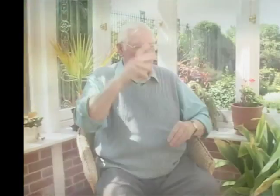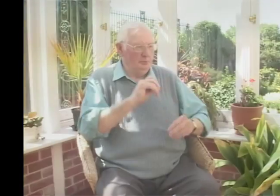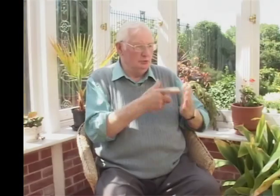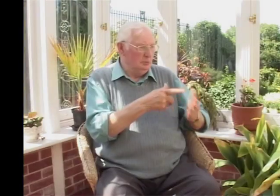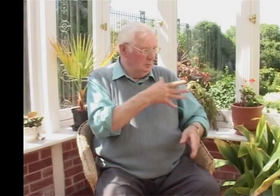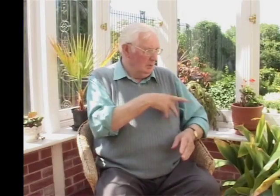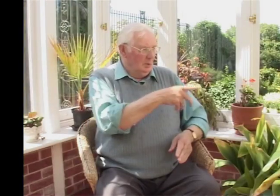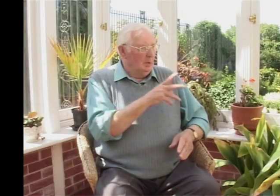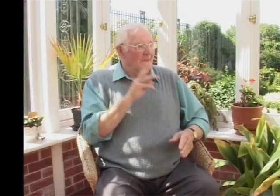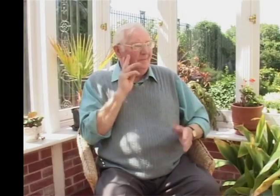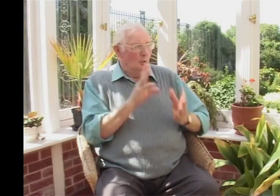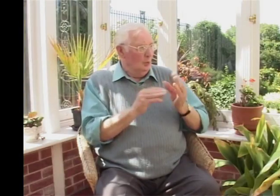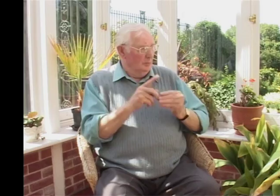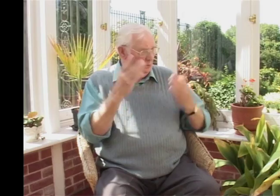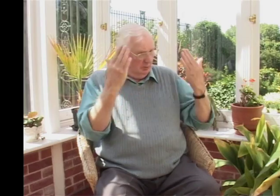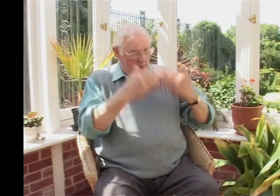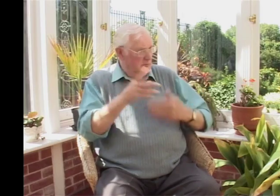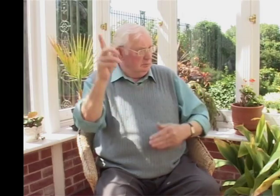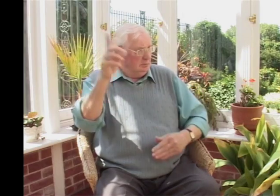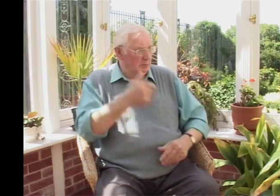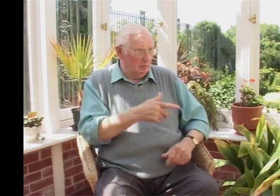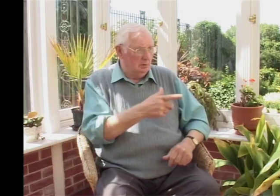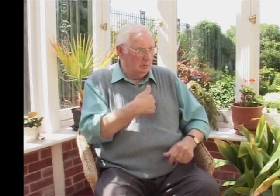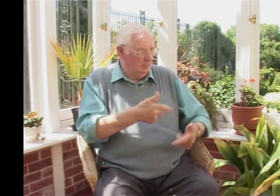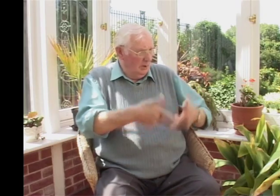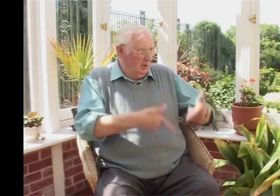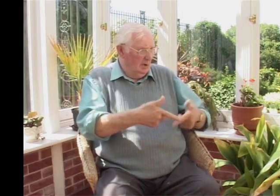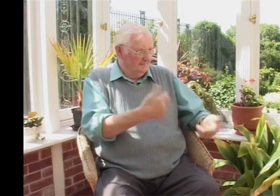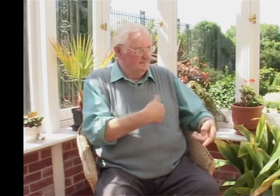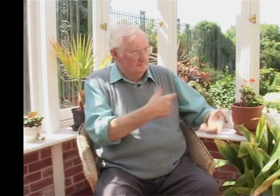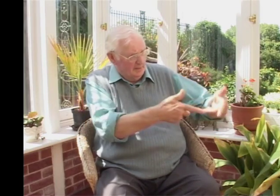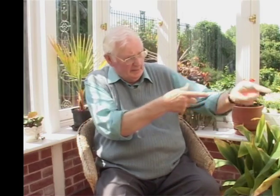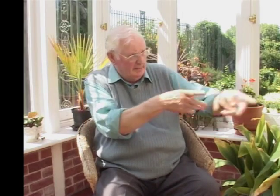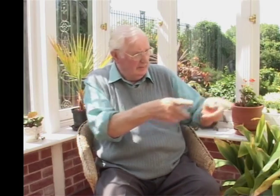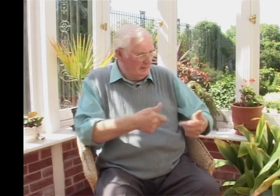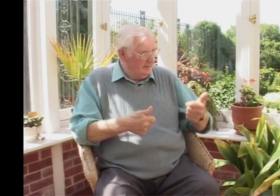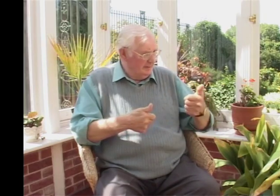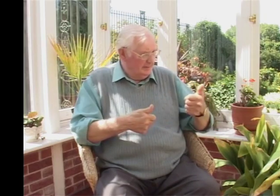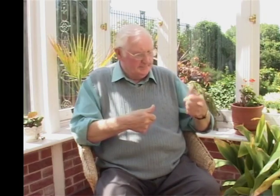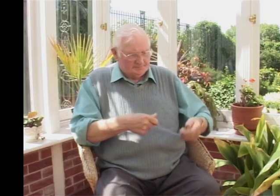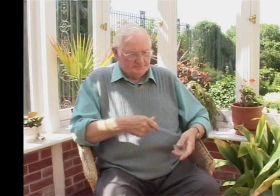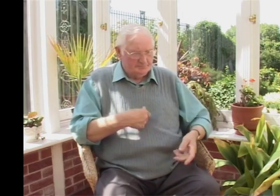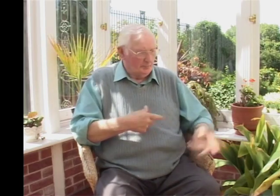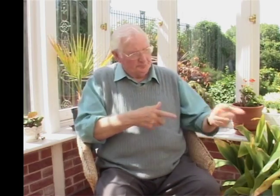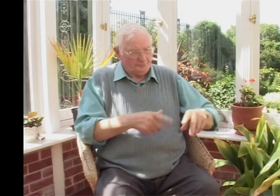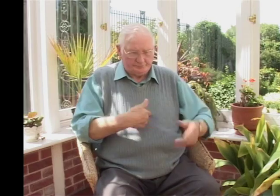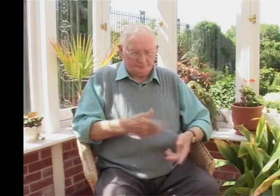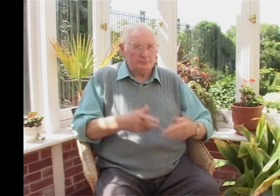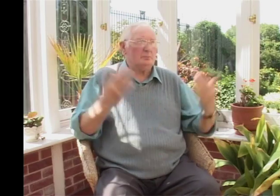I said to my brother Bert, do you want to go to the deaf club tonight? We've got our bikes so we could cycle up. He said yeah, so it was getting quite dark at